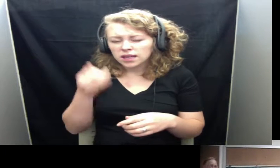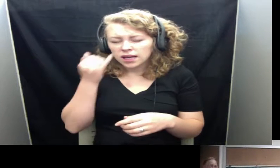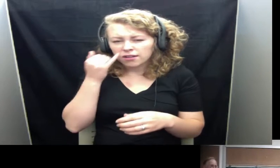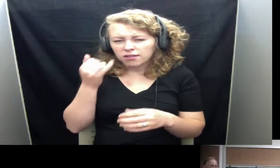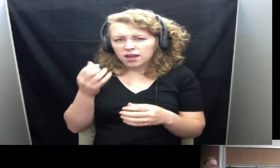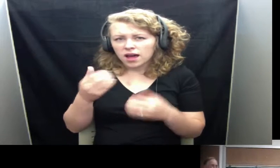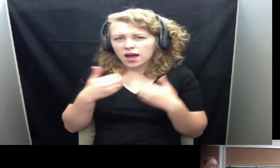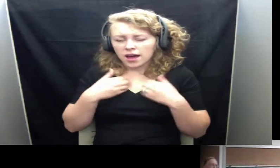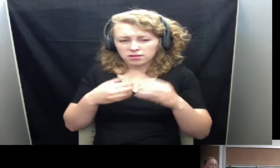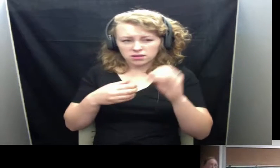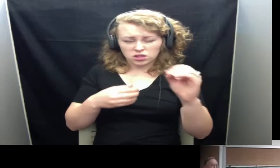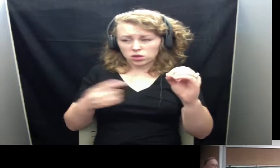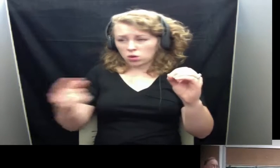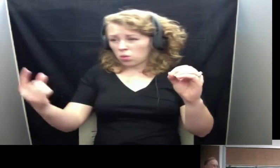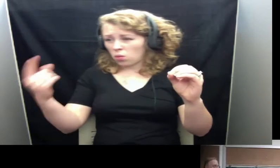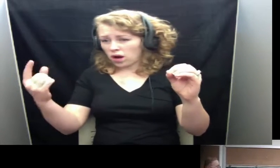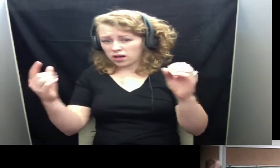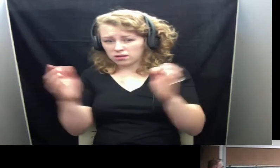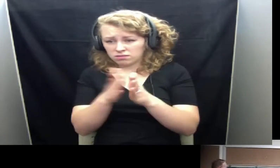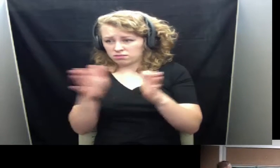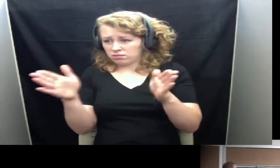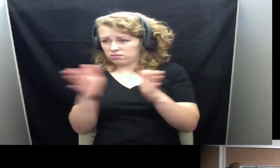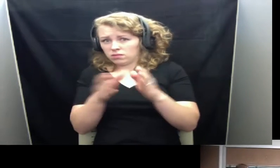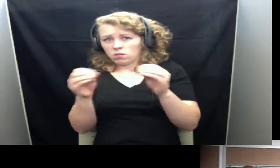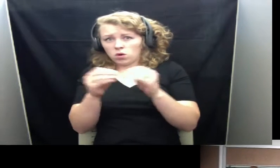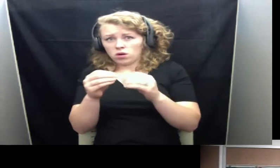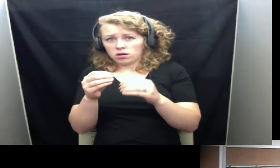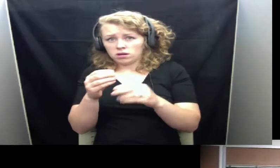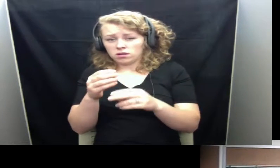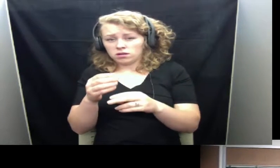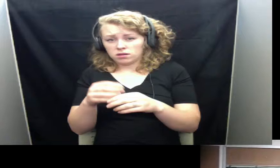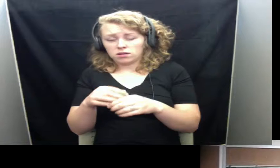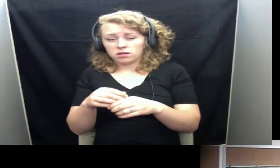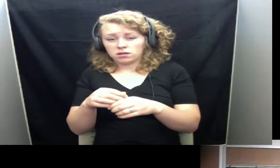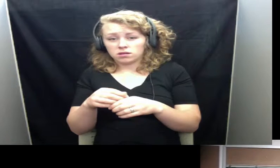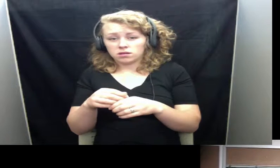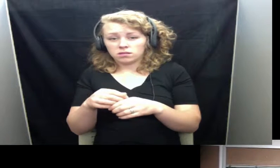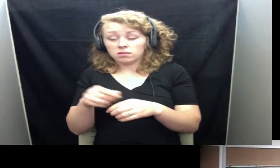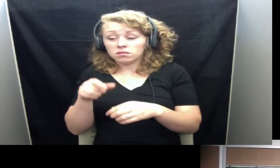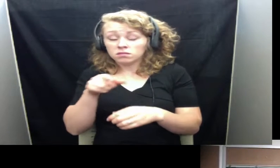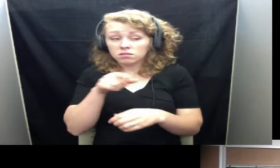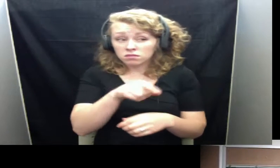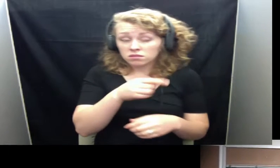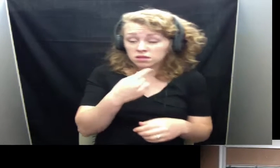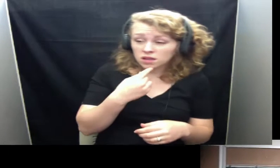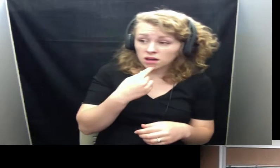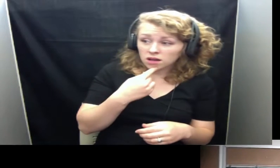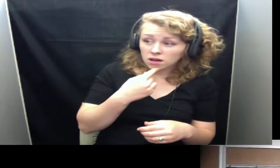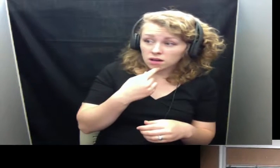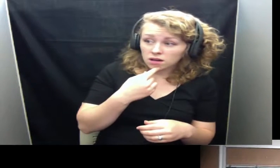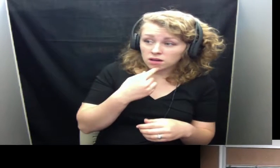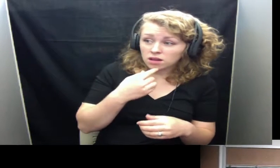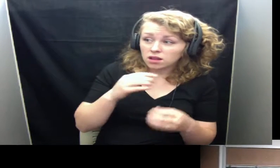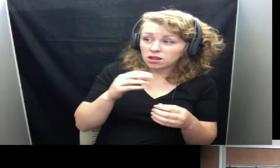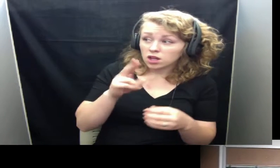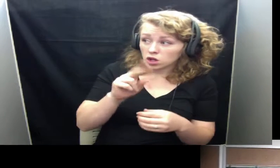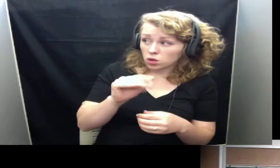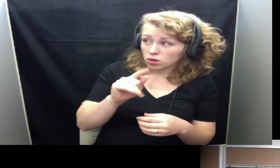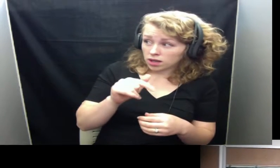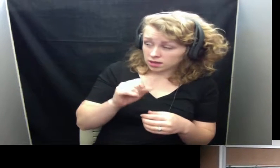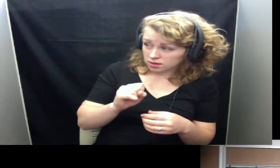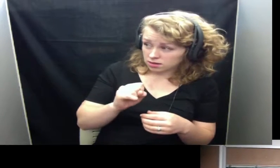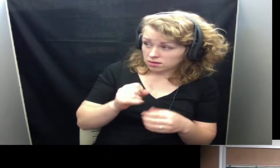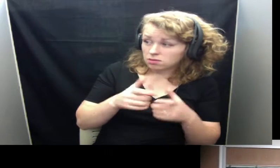larger. You do the same thing to find 2. You measure the unit, and good thing it wasn't any further. I wouldn't reach it.